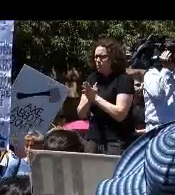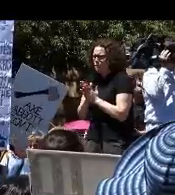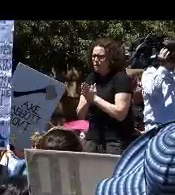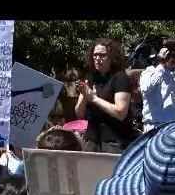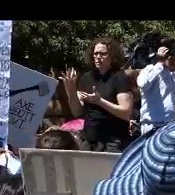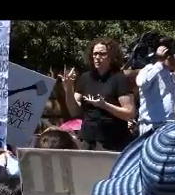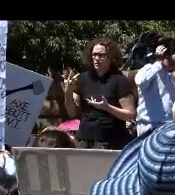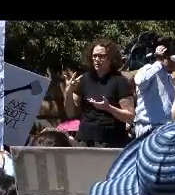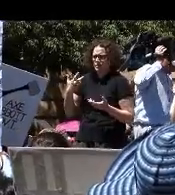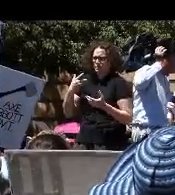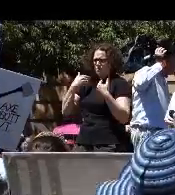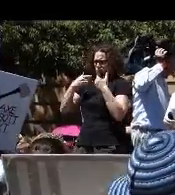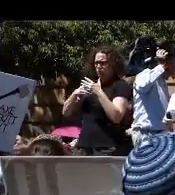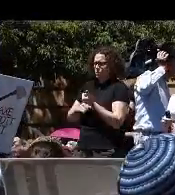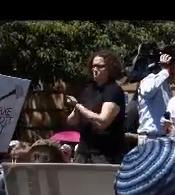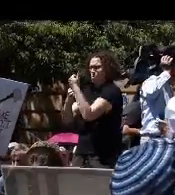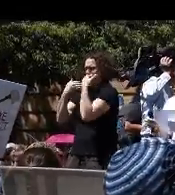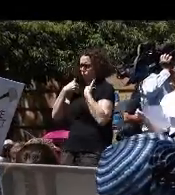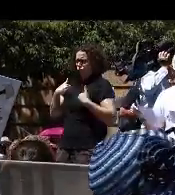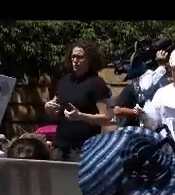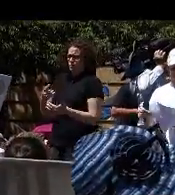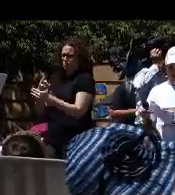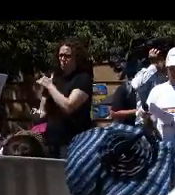business and vested interests.